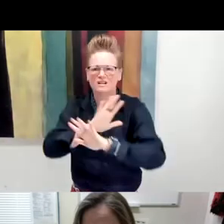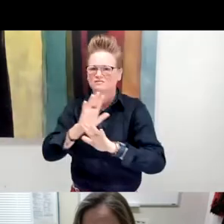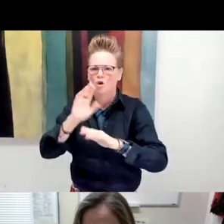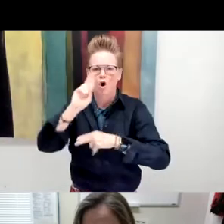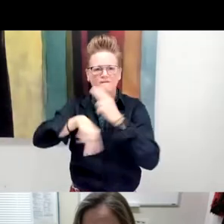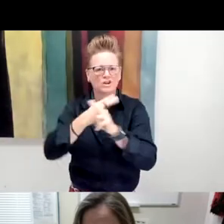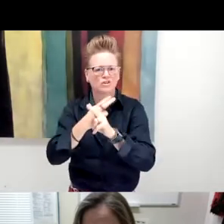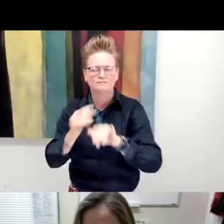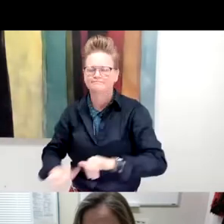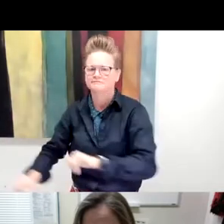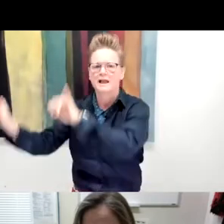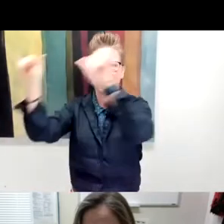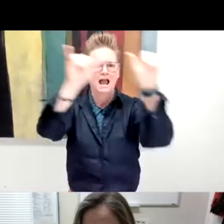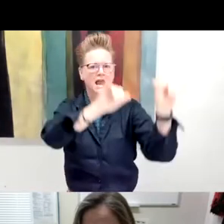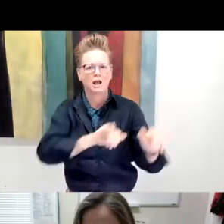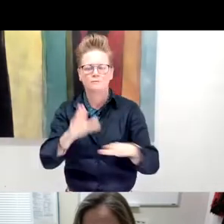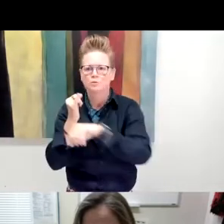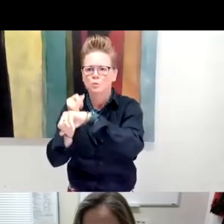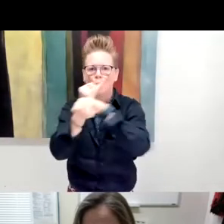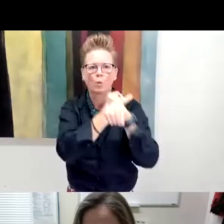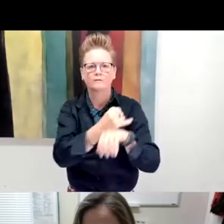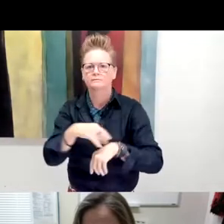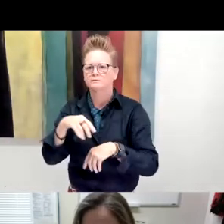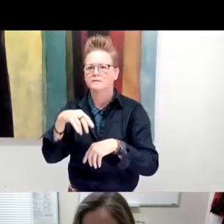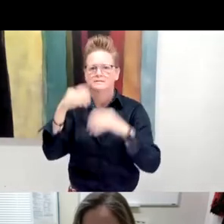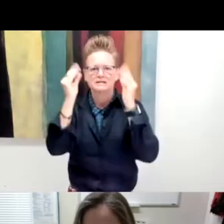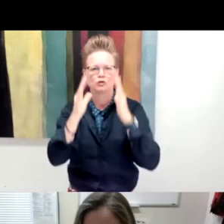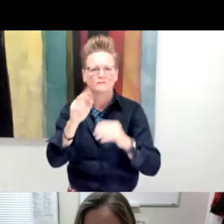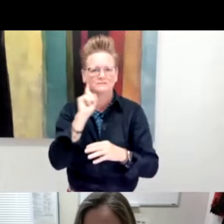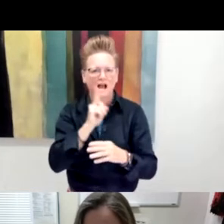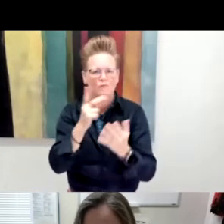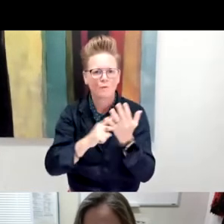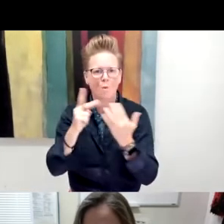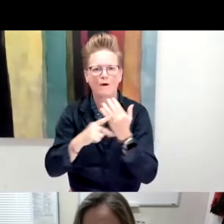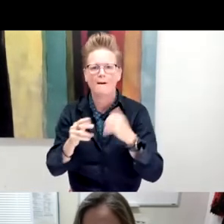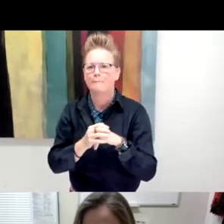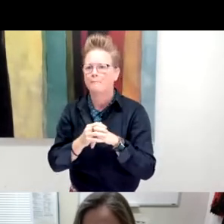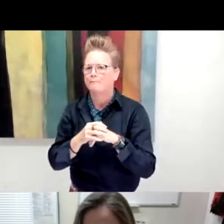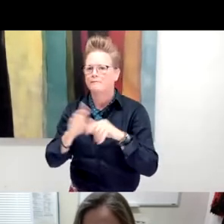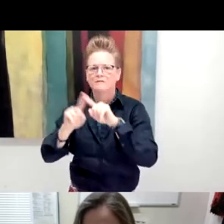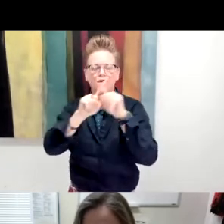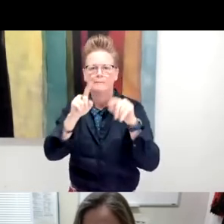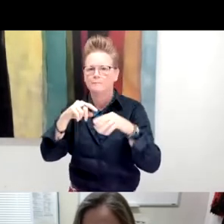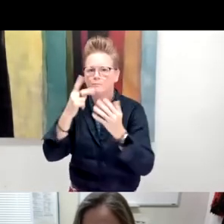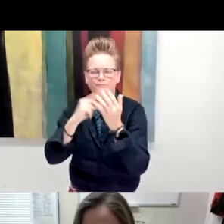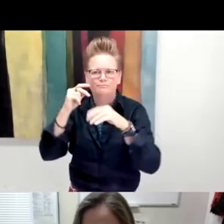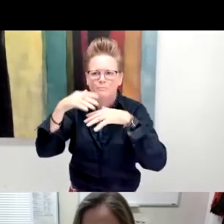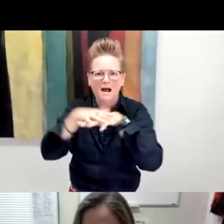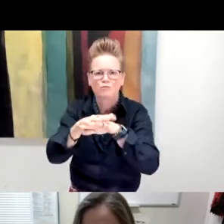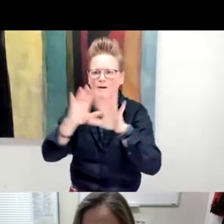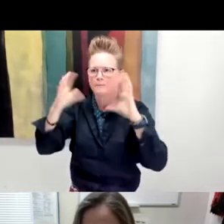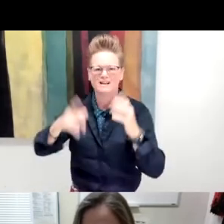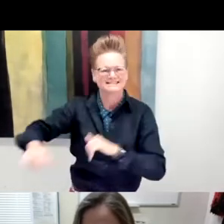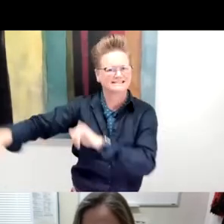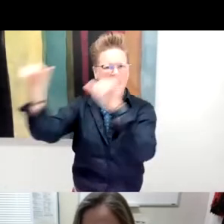2020, and just all, it's just really universal schools for the deaf